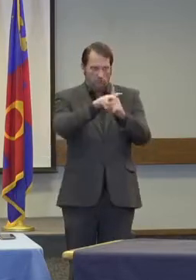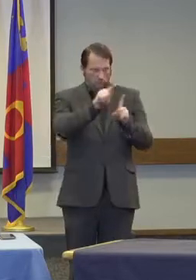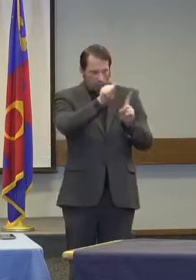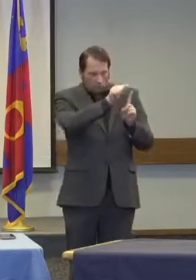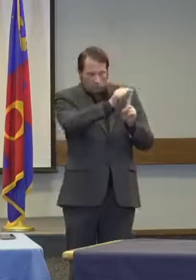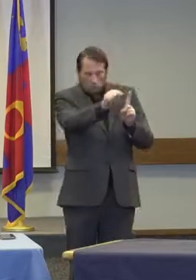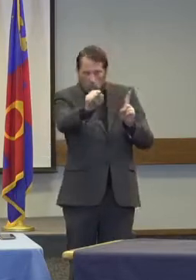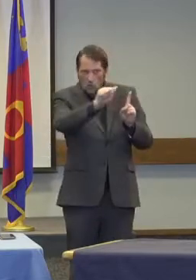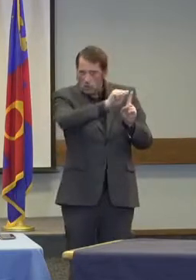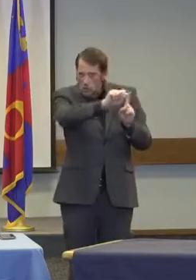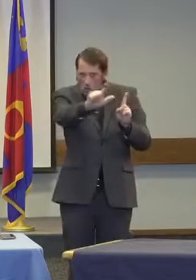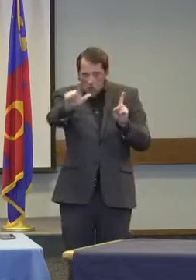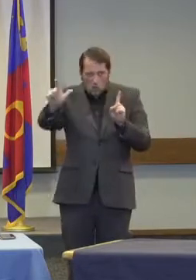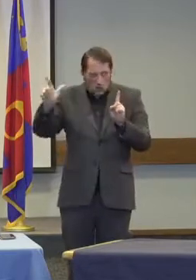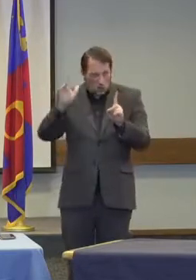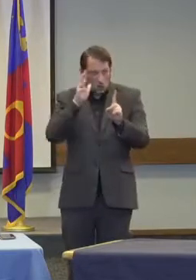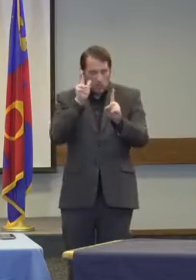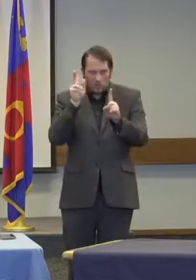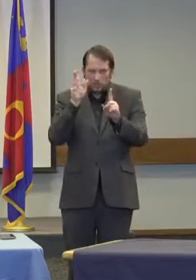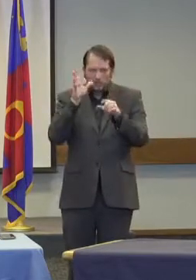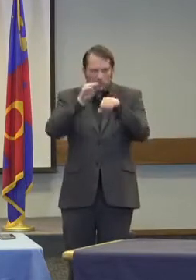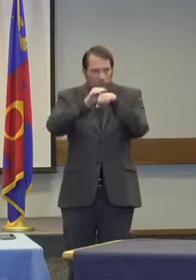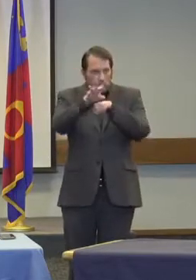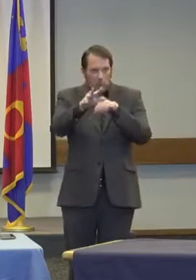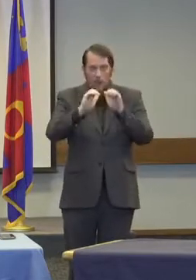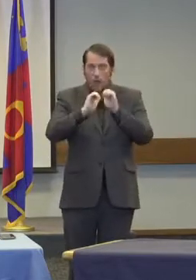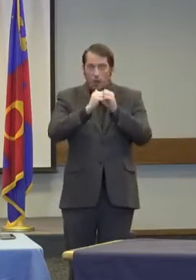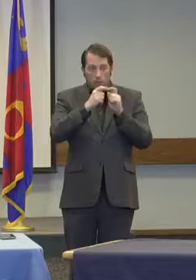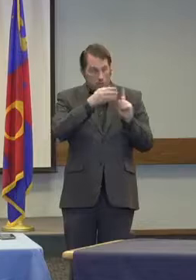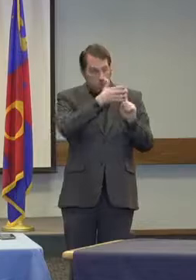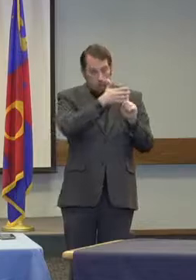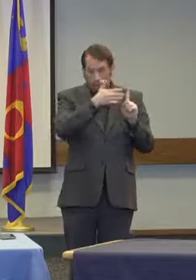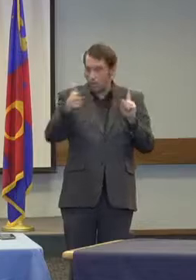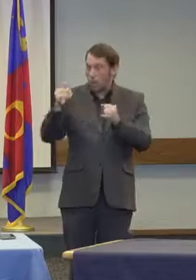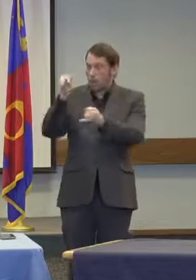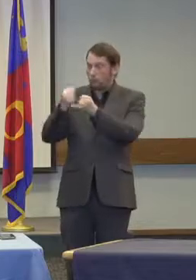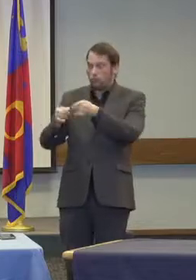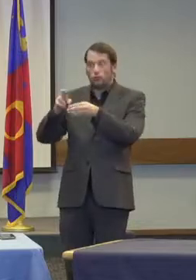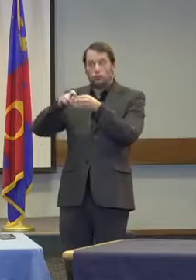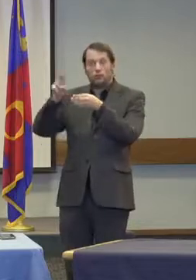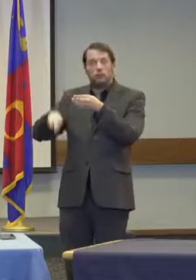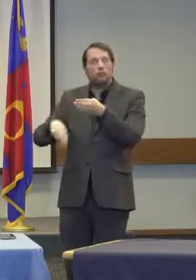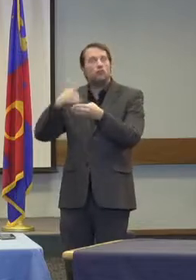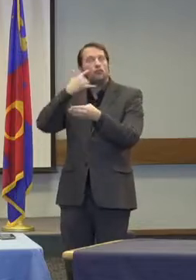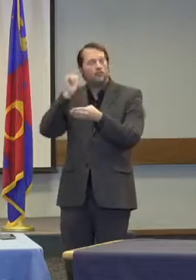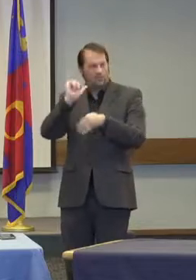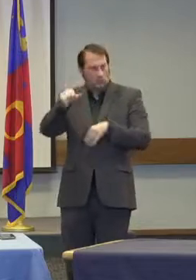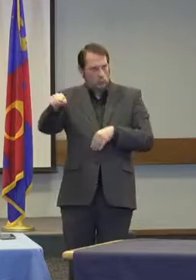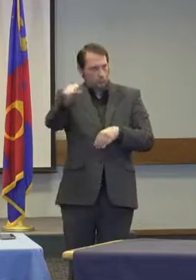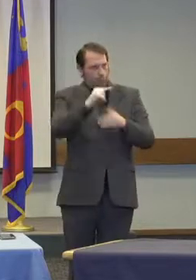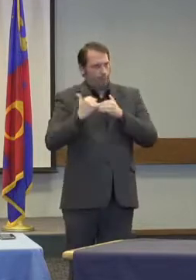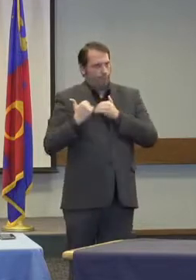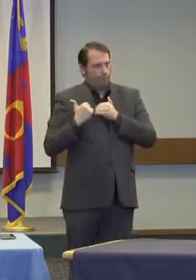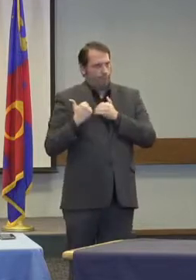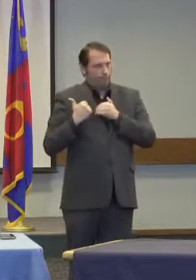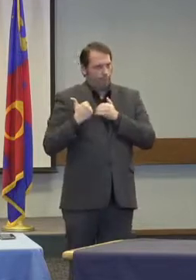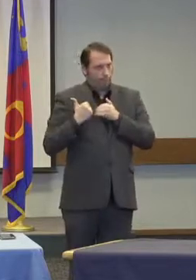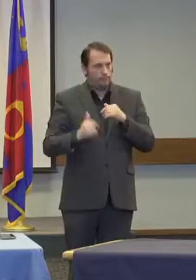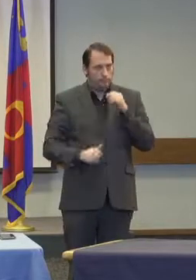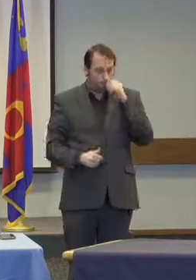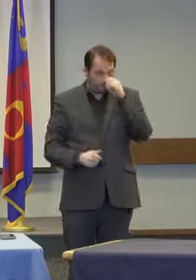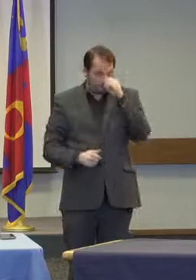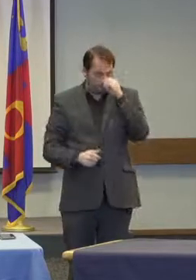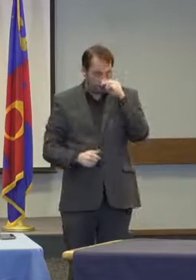the outcome of this virus and the epidemic. If we do things right, we'll be able